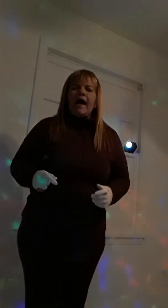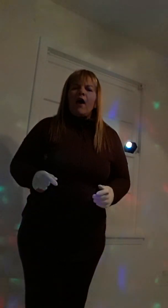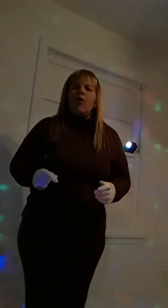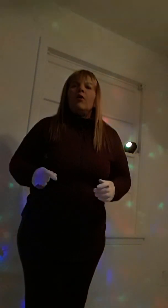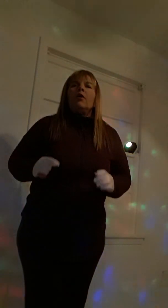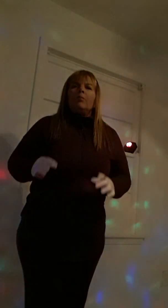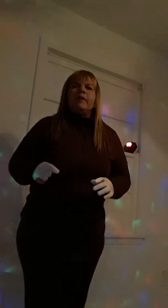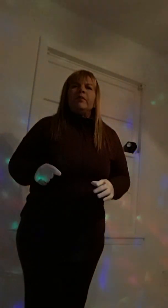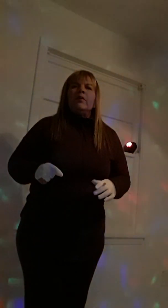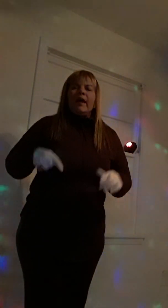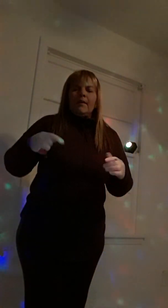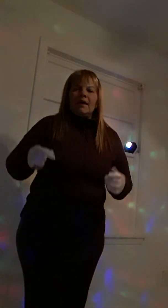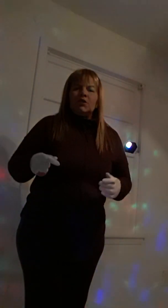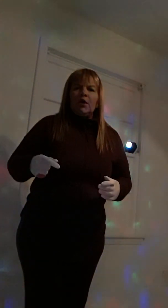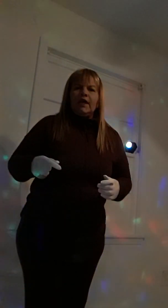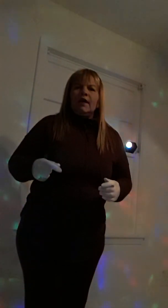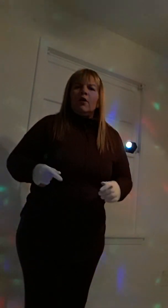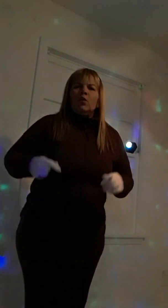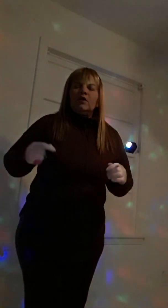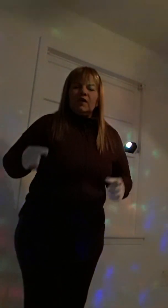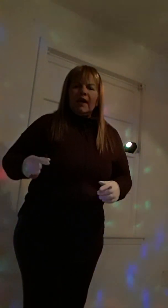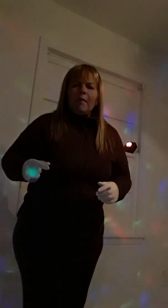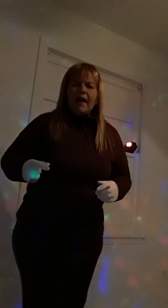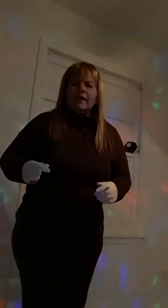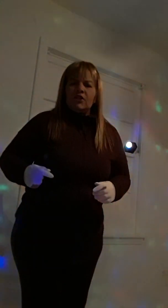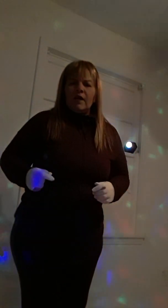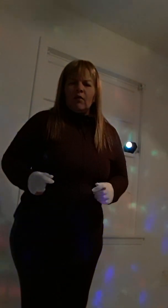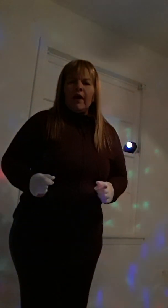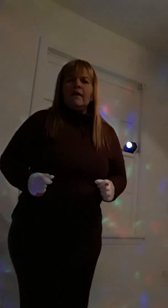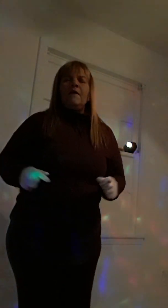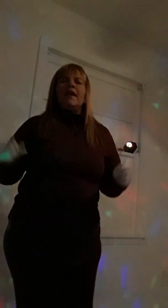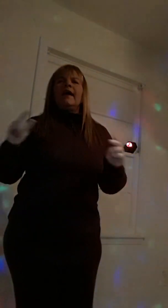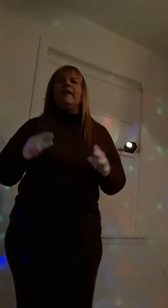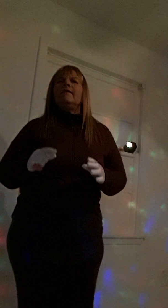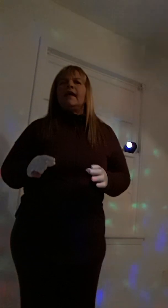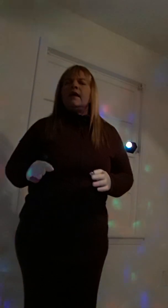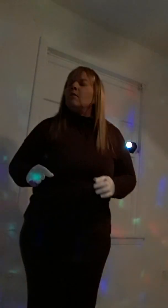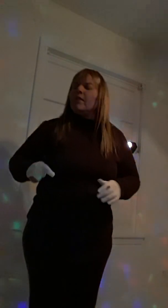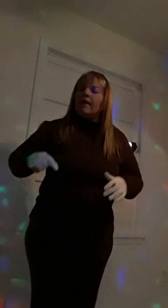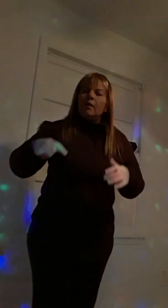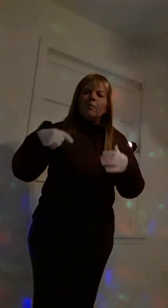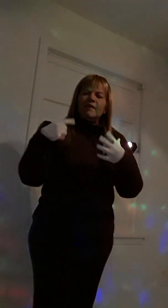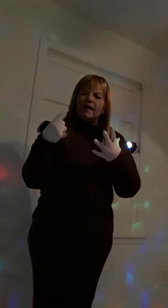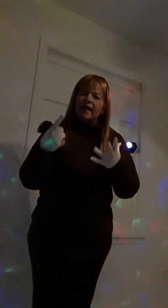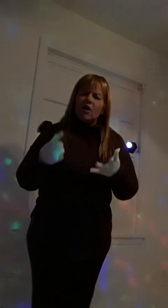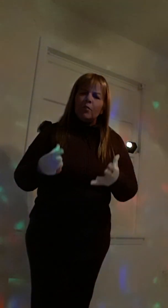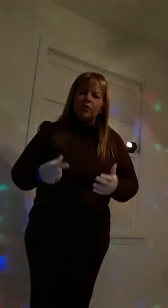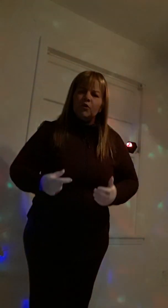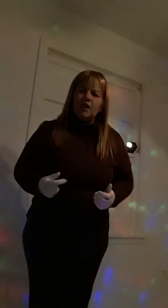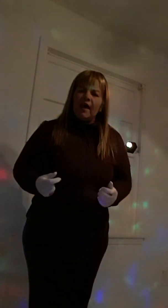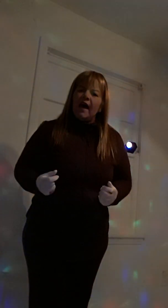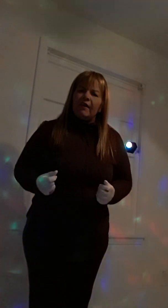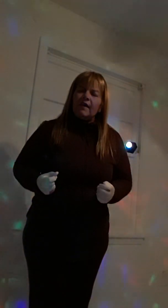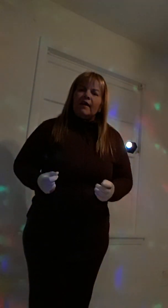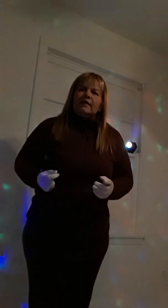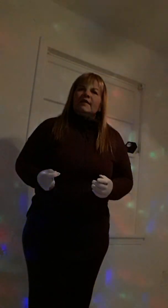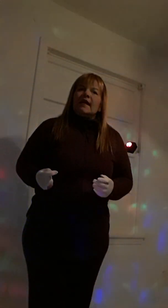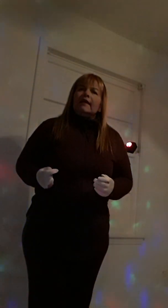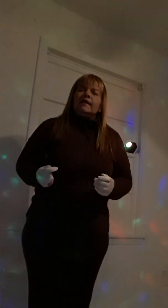how people eventually will take advantage, right? Y la gente va a tener la oportunidad